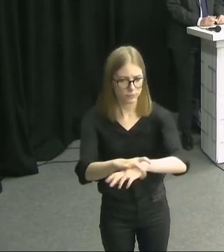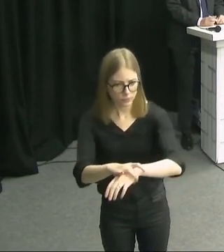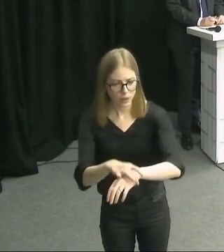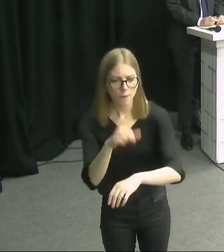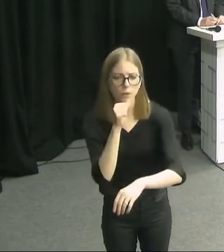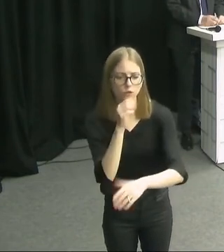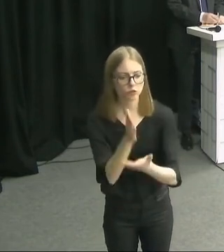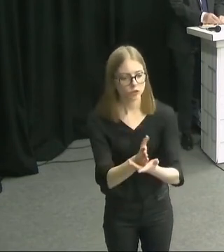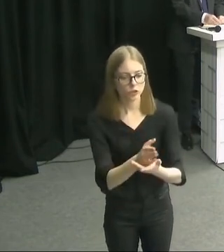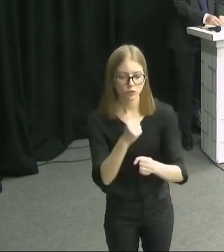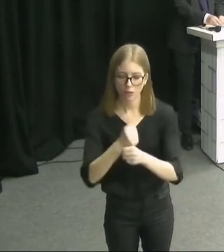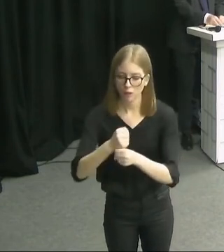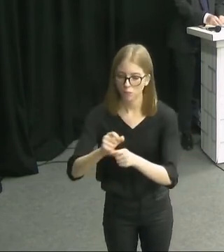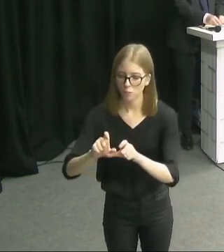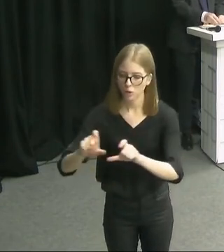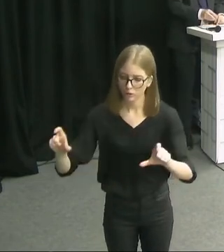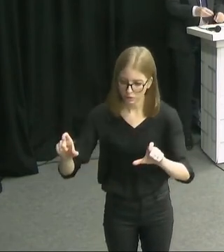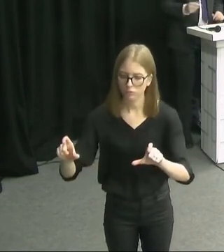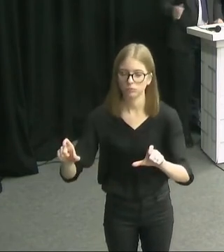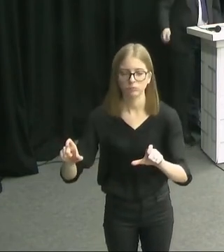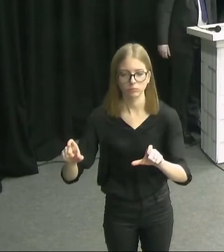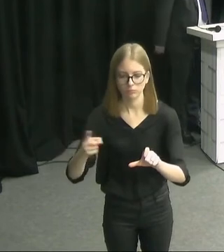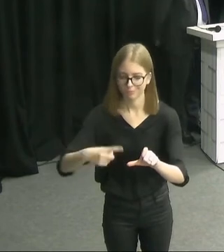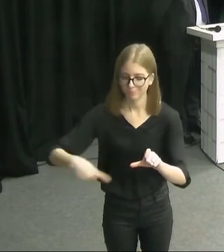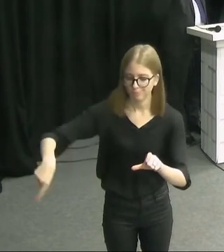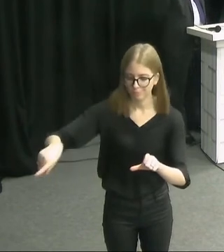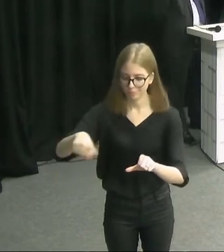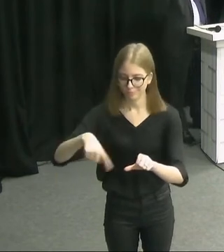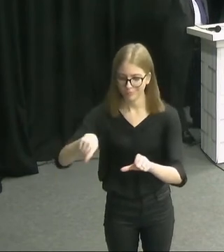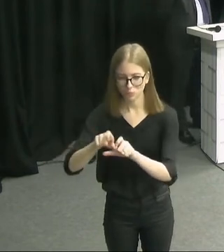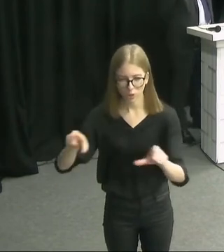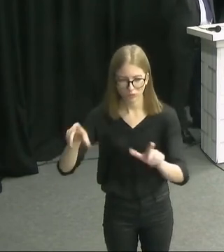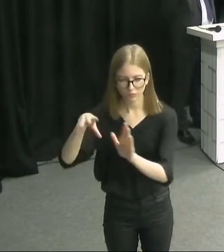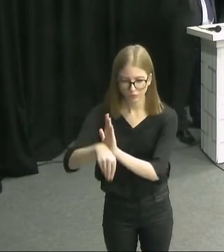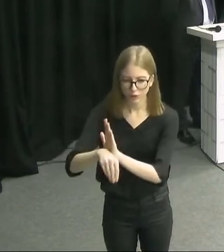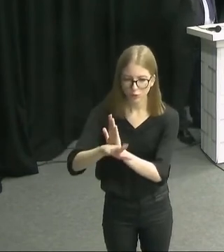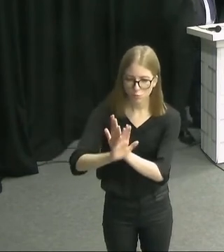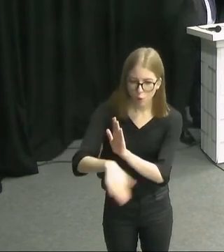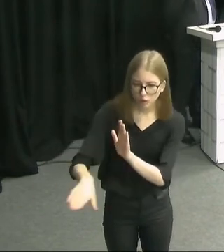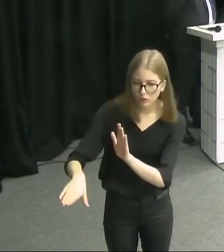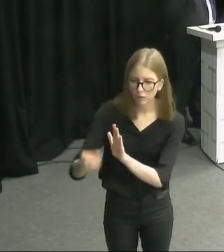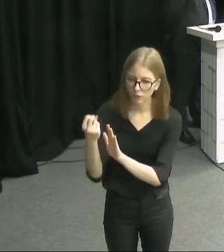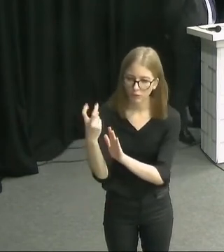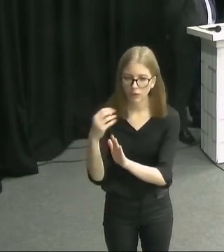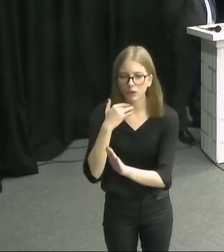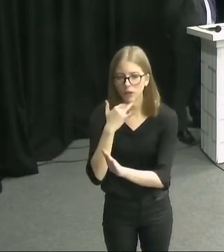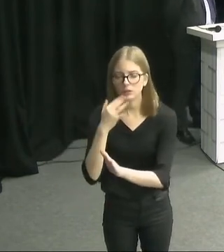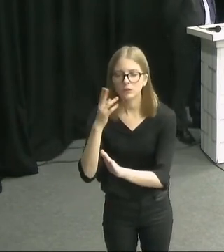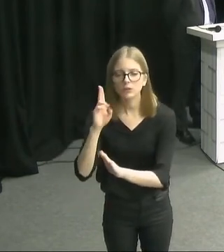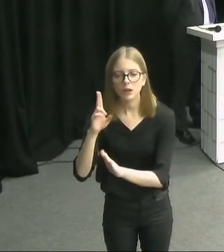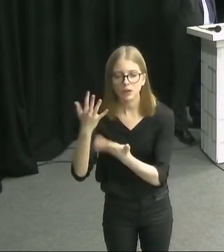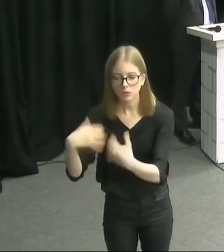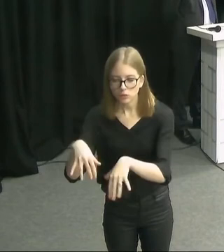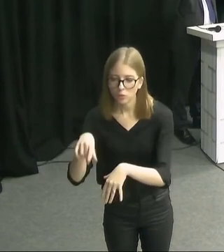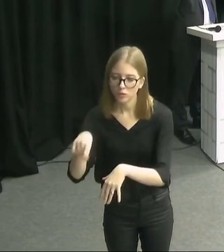is we have to really see the problems in advance. By that I mean that we have to do more